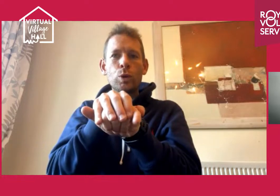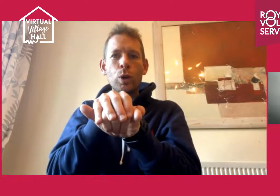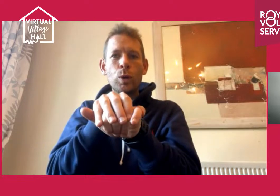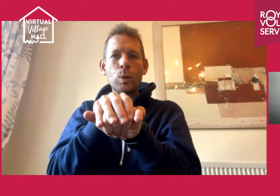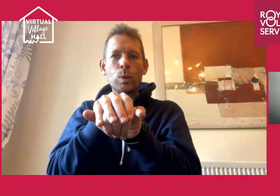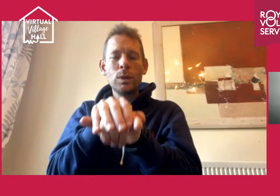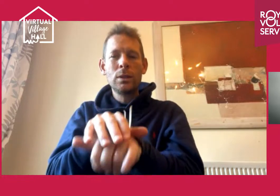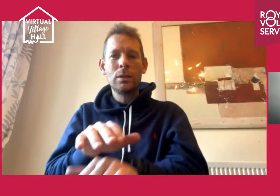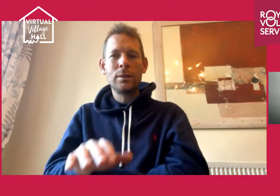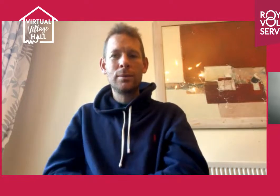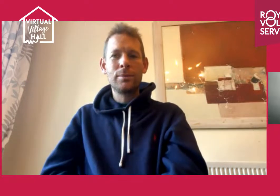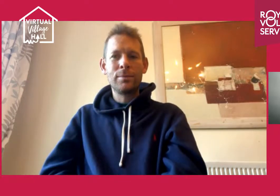tortoise,